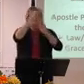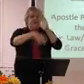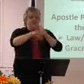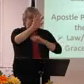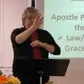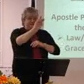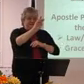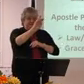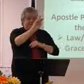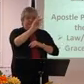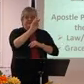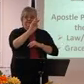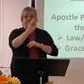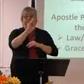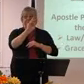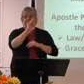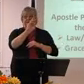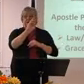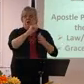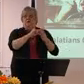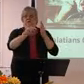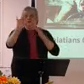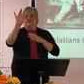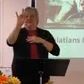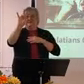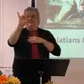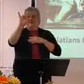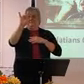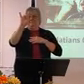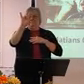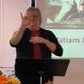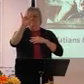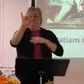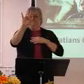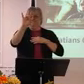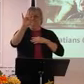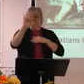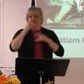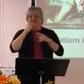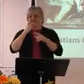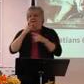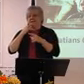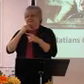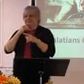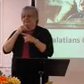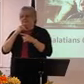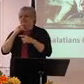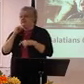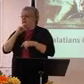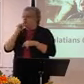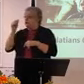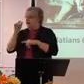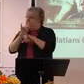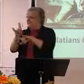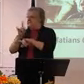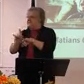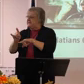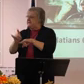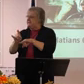6, find verse 7. Here's the first thing. Don't be